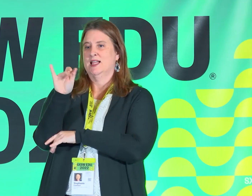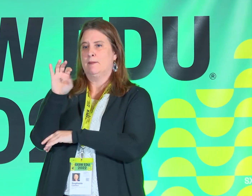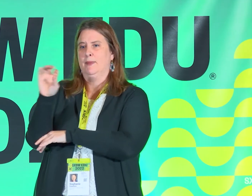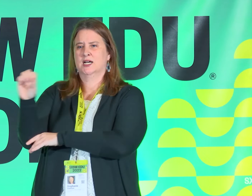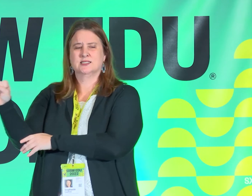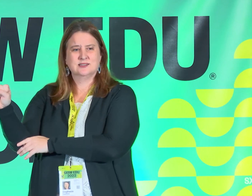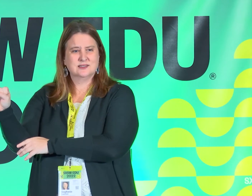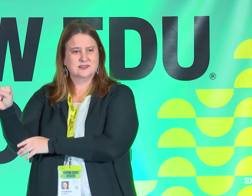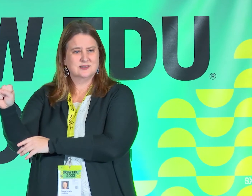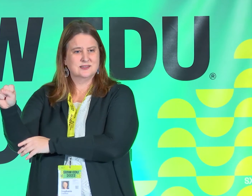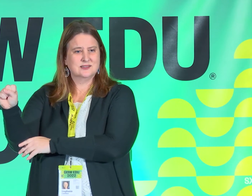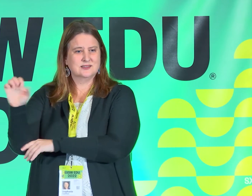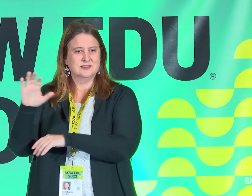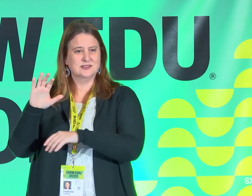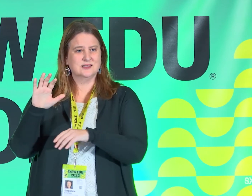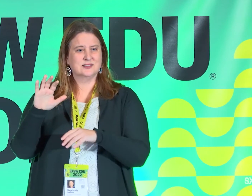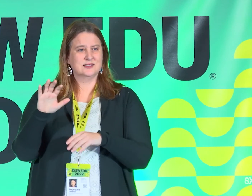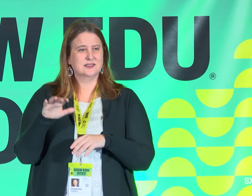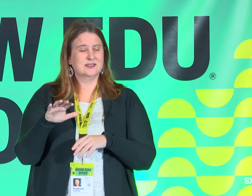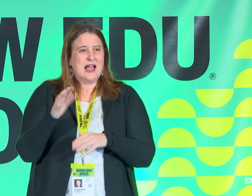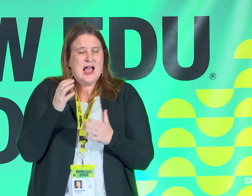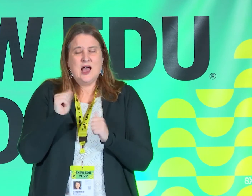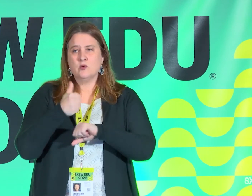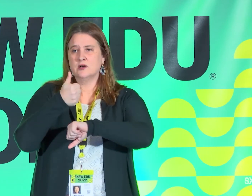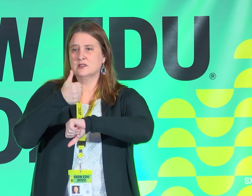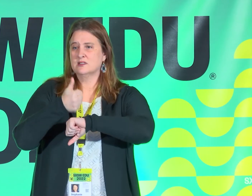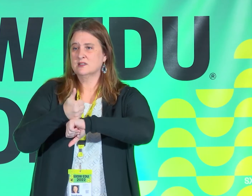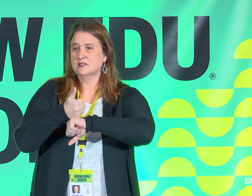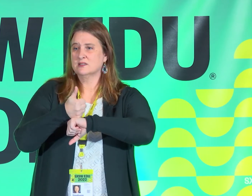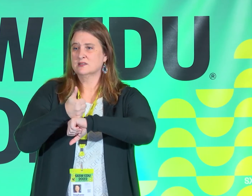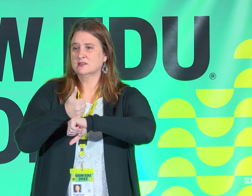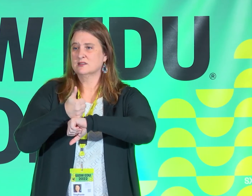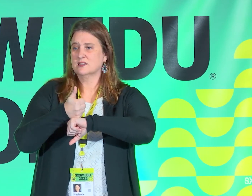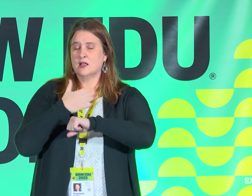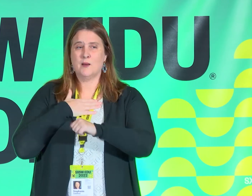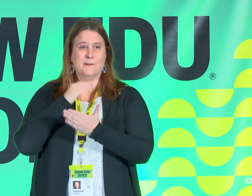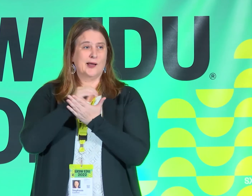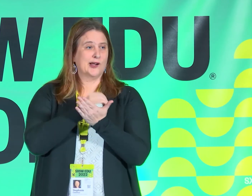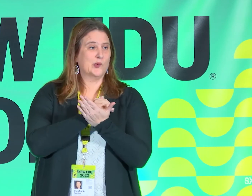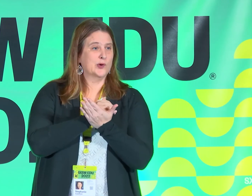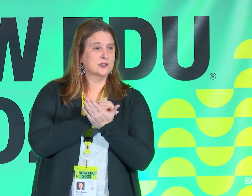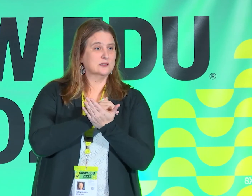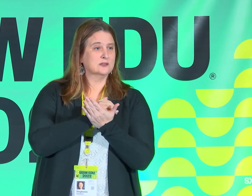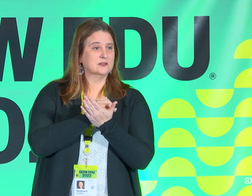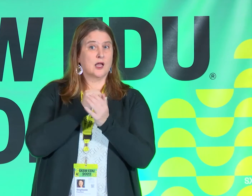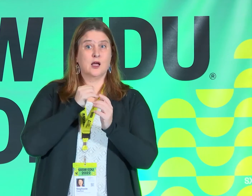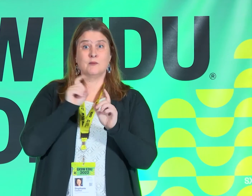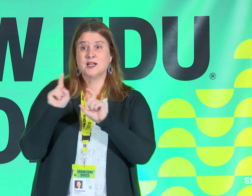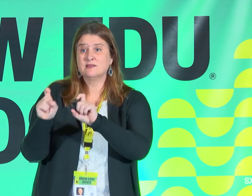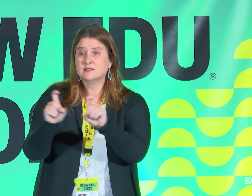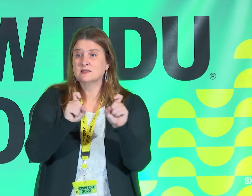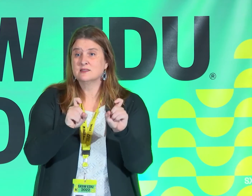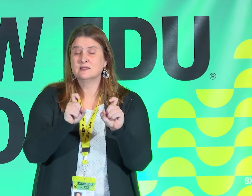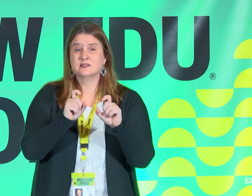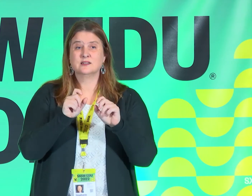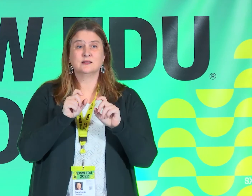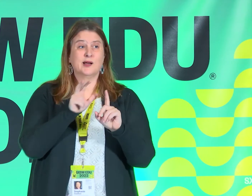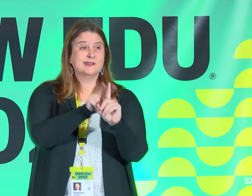from students with disabilities, how to incorporate it all the way down into the foundation of the course and their syllabus, their